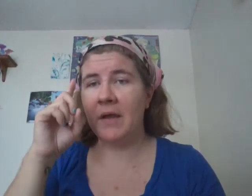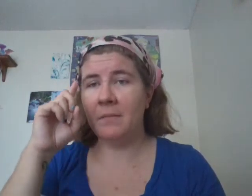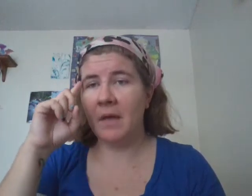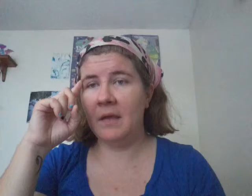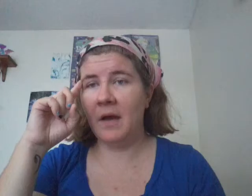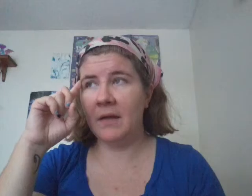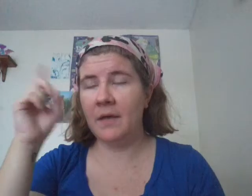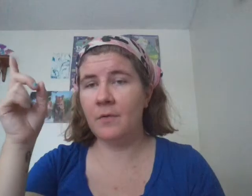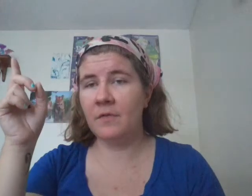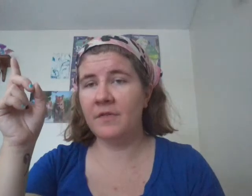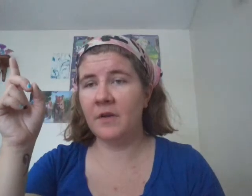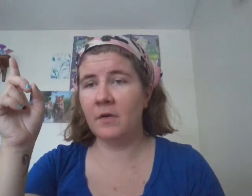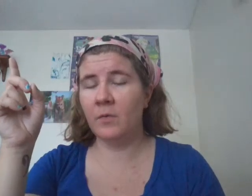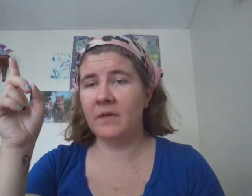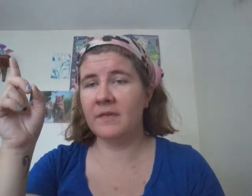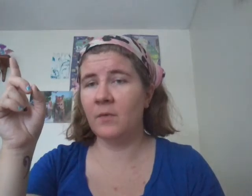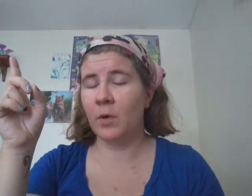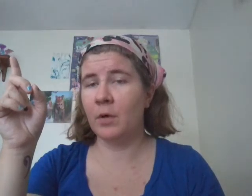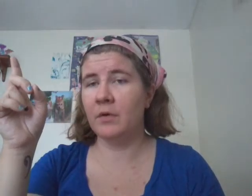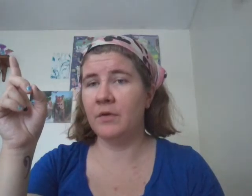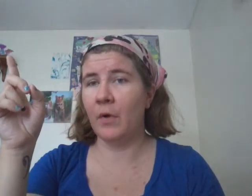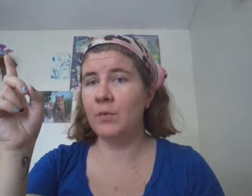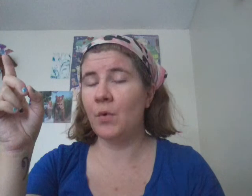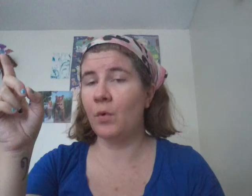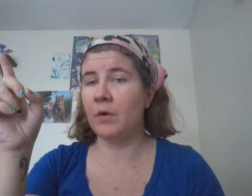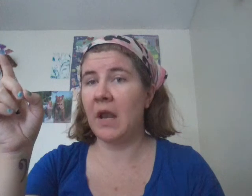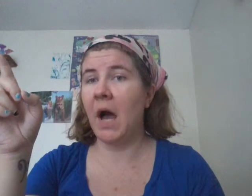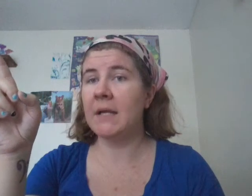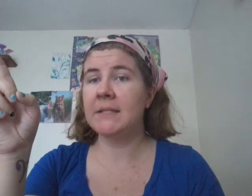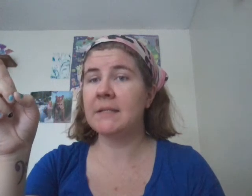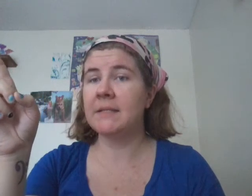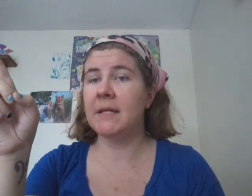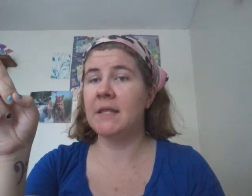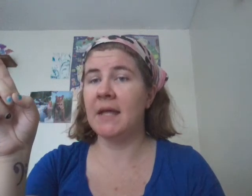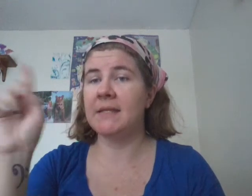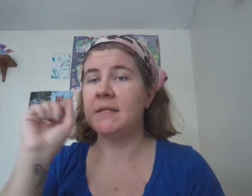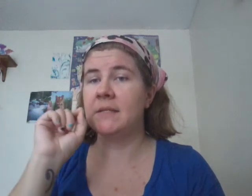brain may not hear that there was the word don't or not in that sentence.